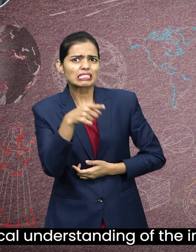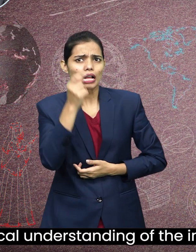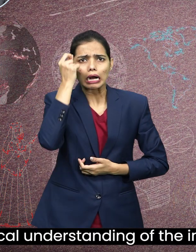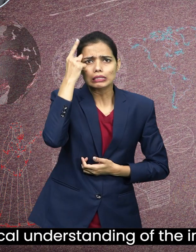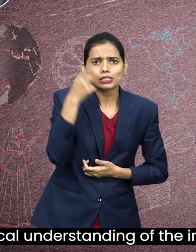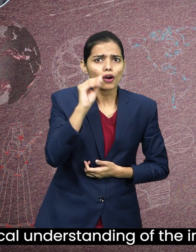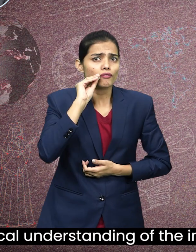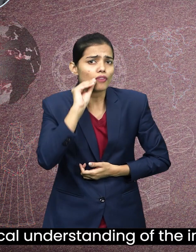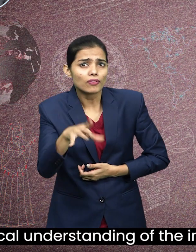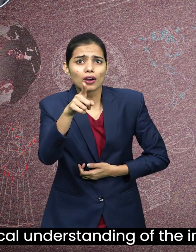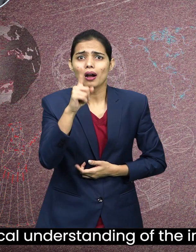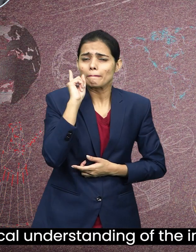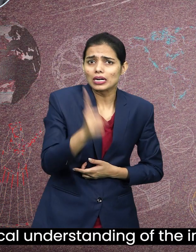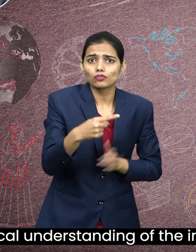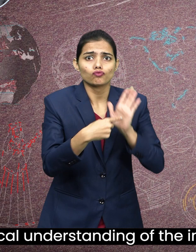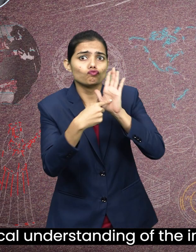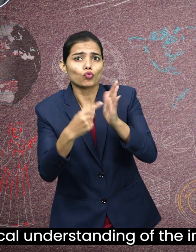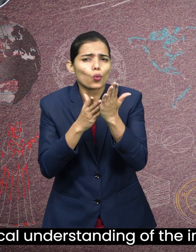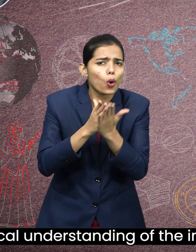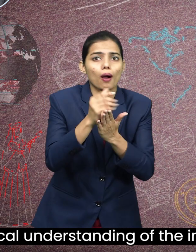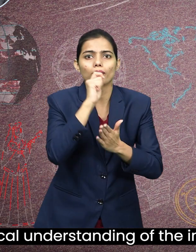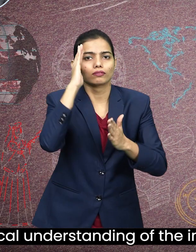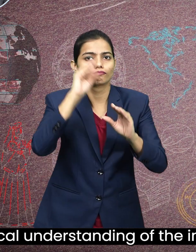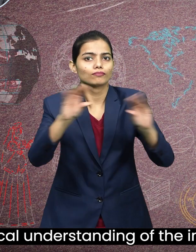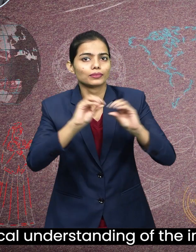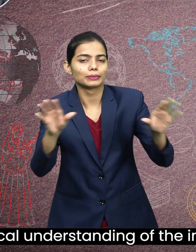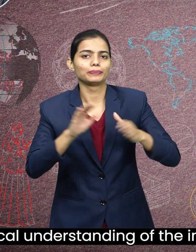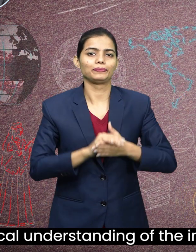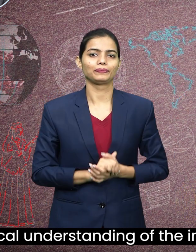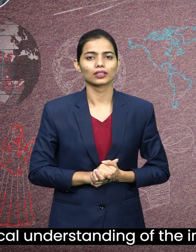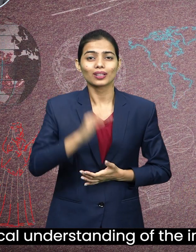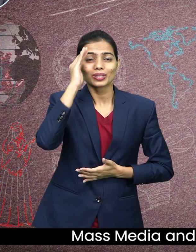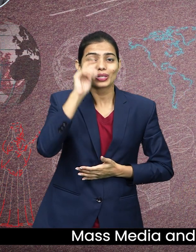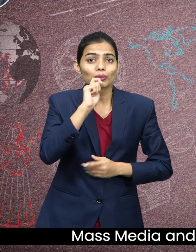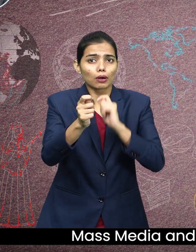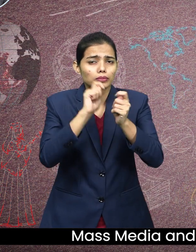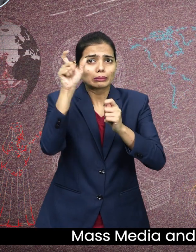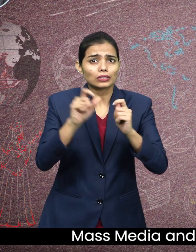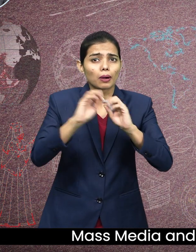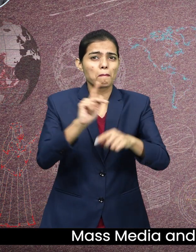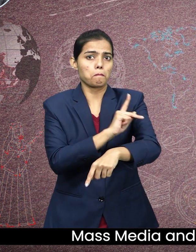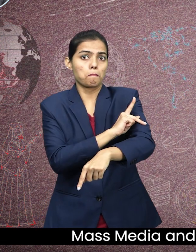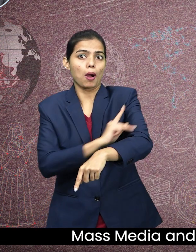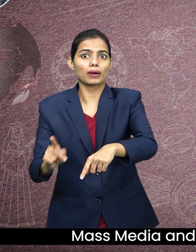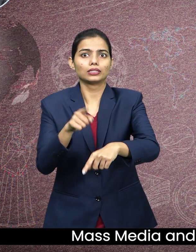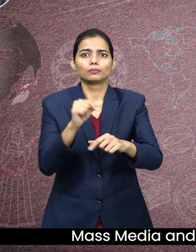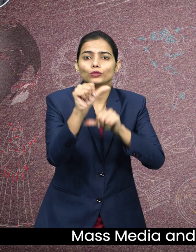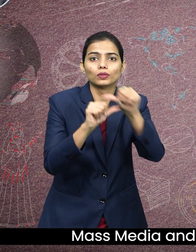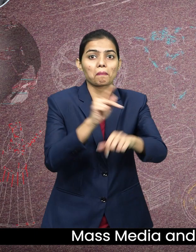Critical understanding of the information received through mass media. Mass media and